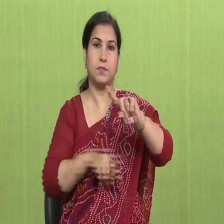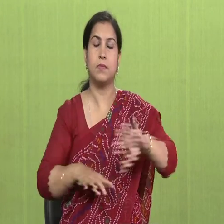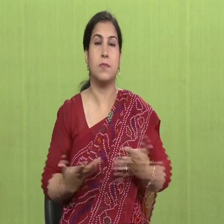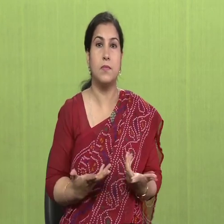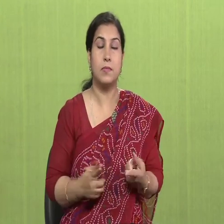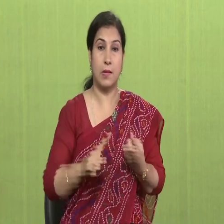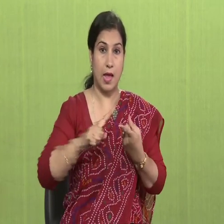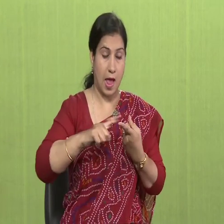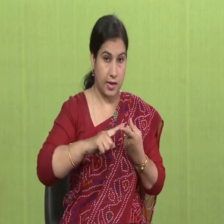IUCN,